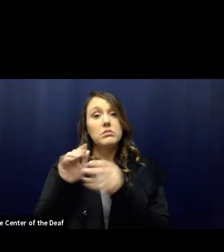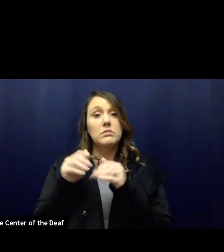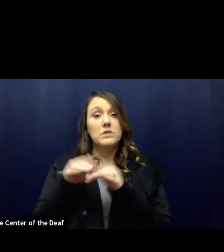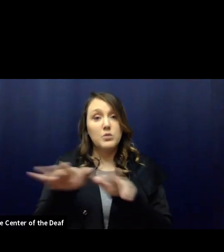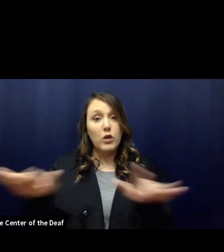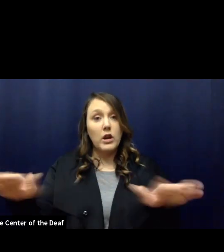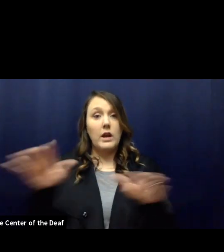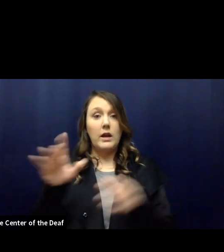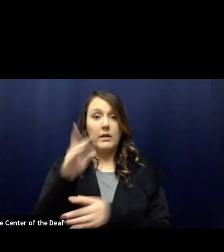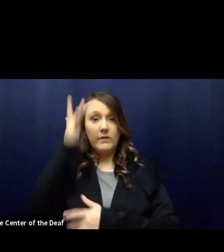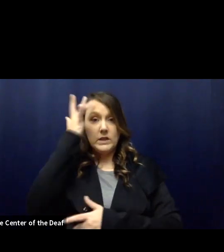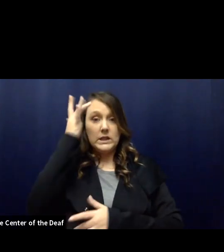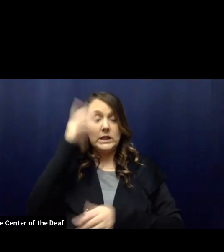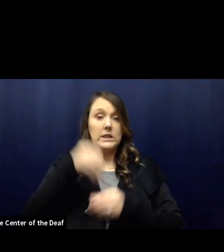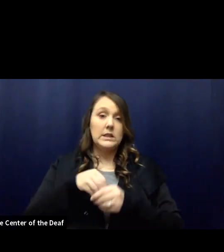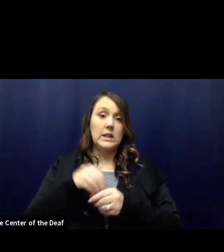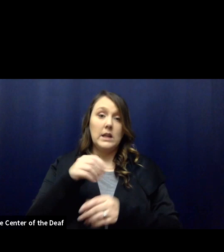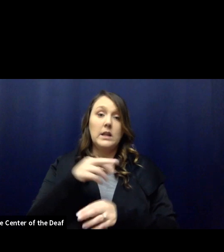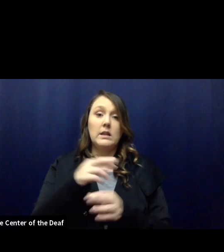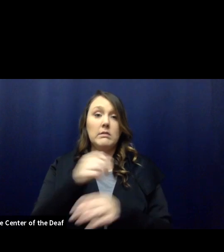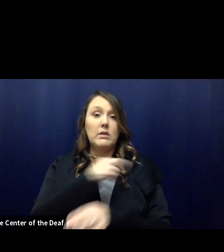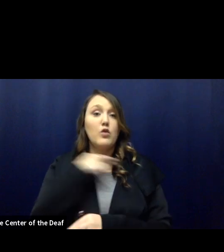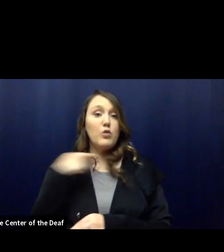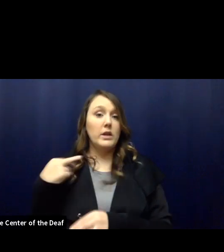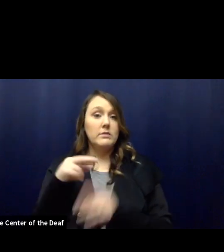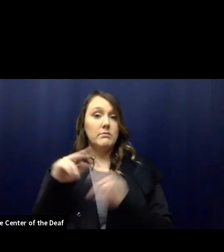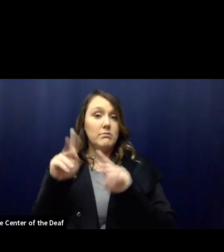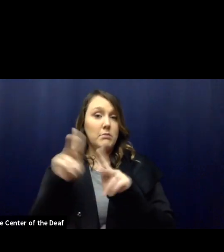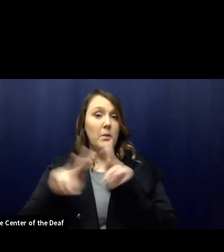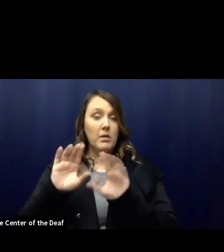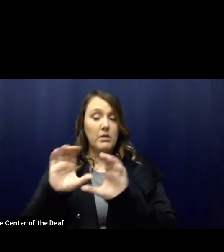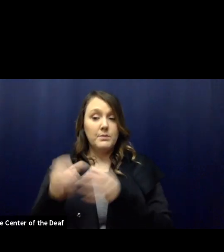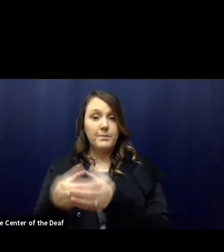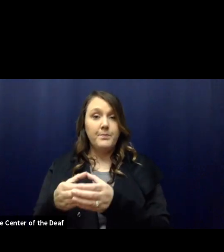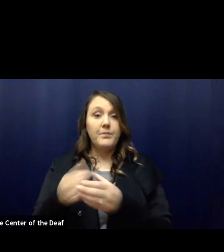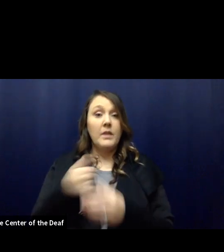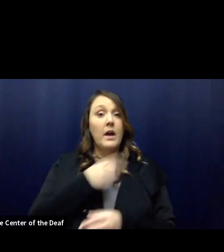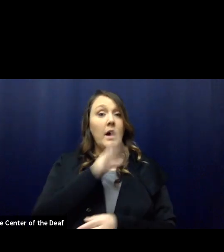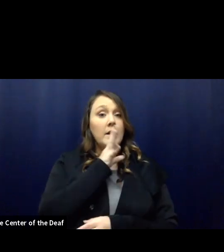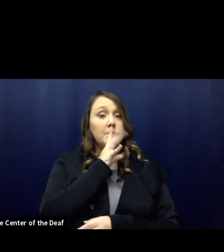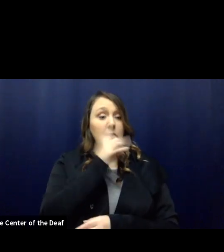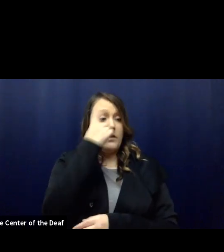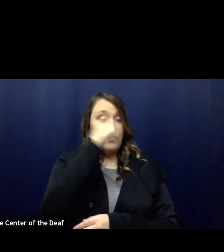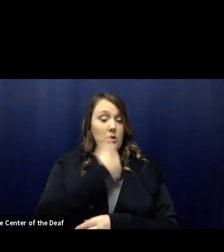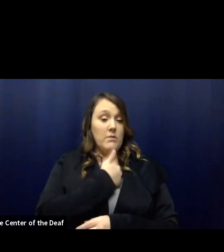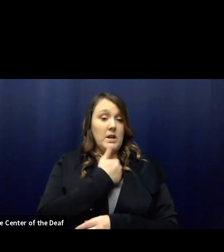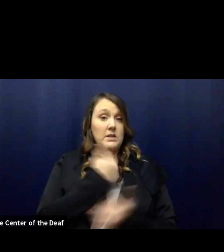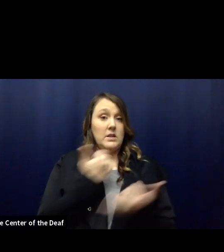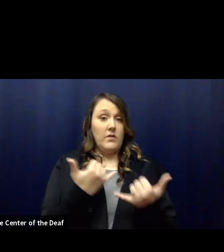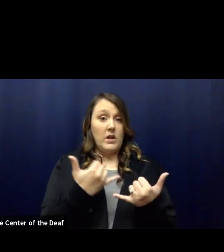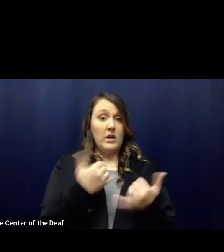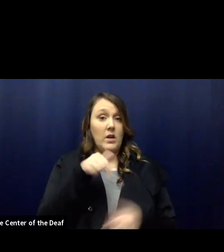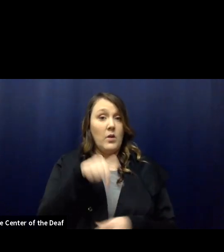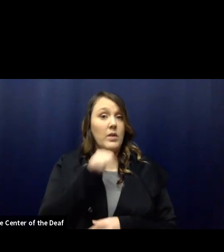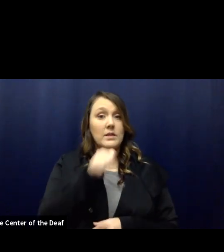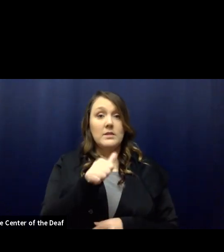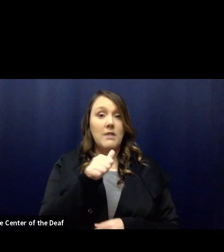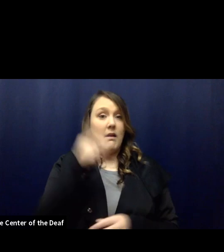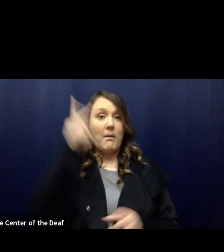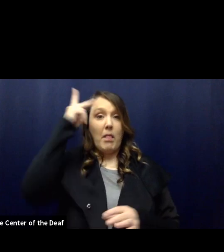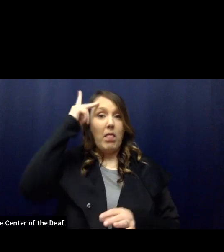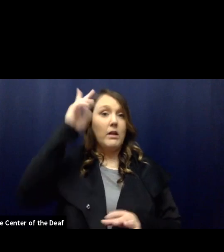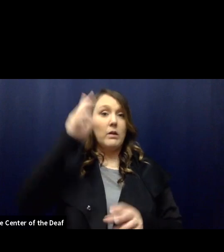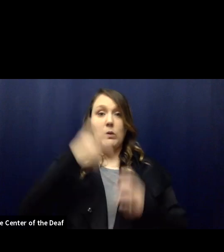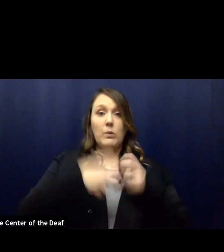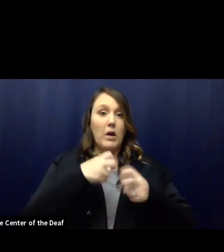especially in our vulnerable populations. From my standpoint, and I speak only for myself now, not the health systems, this is not a political issue. This is